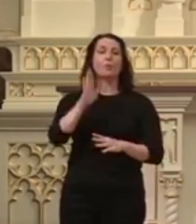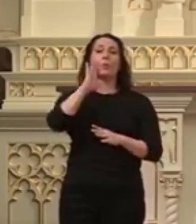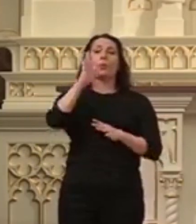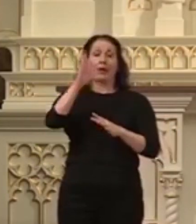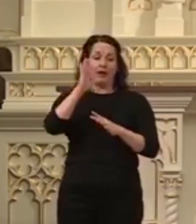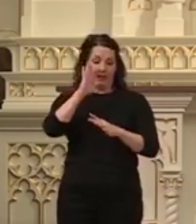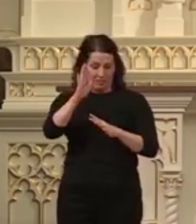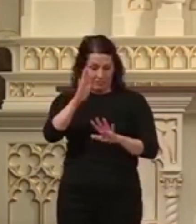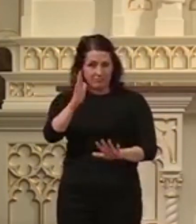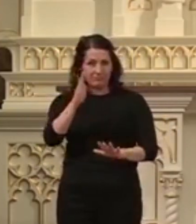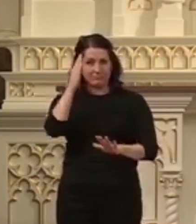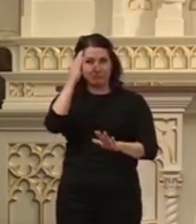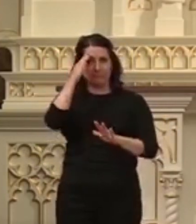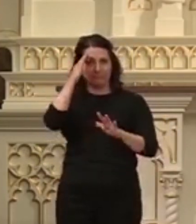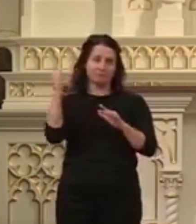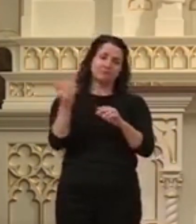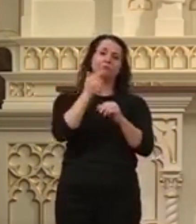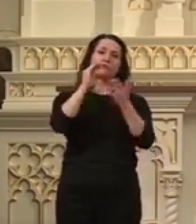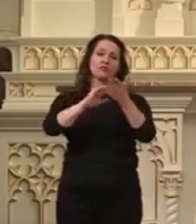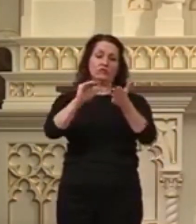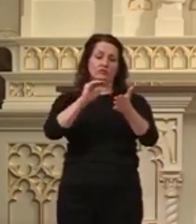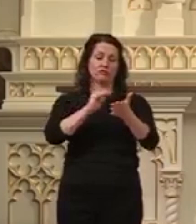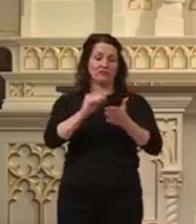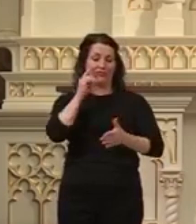their offenses.